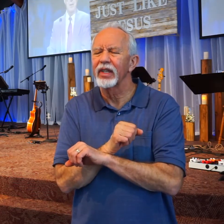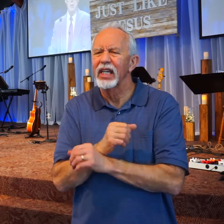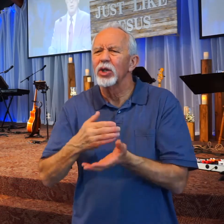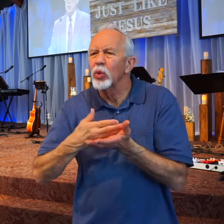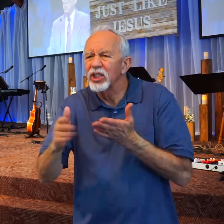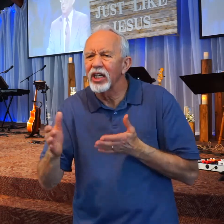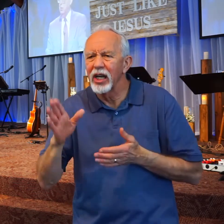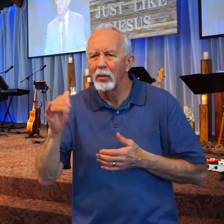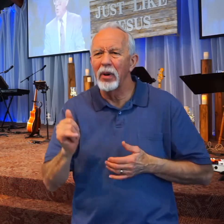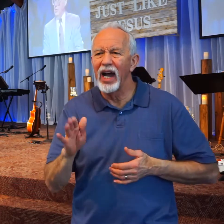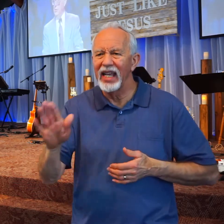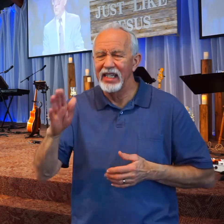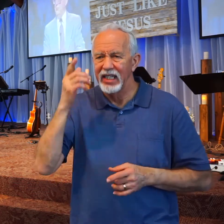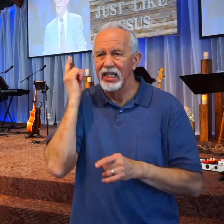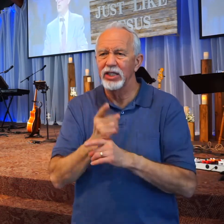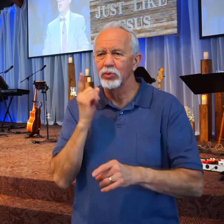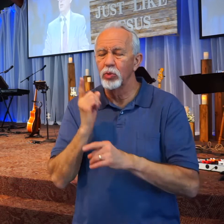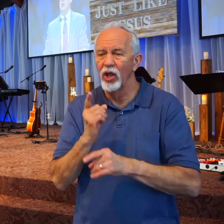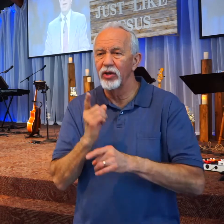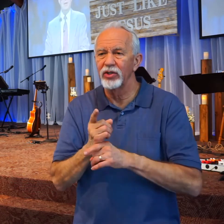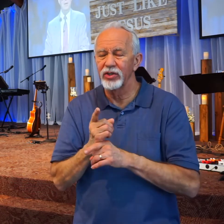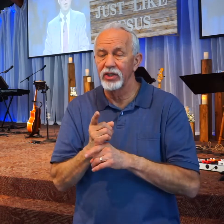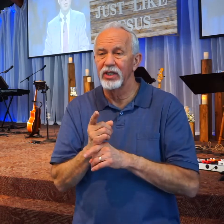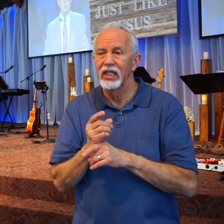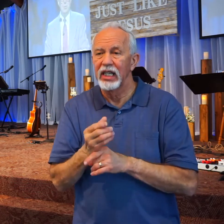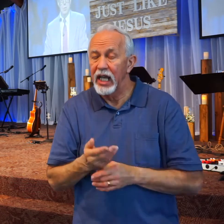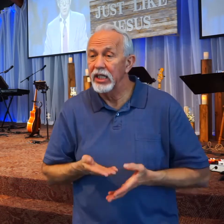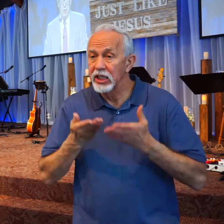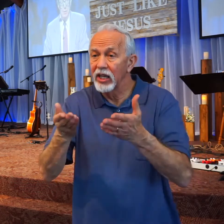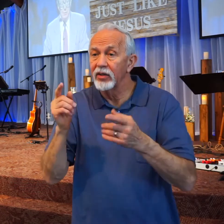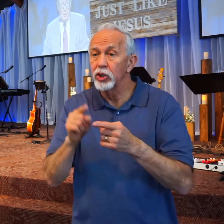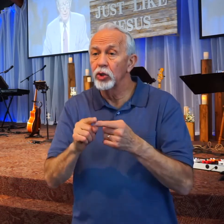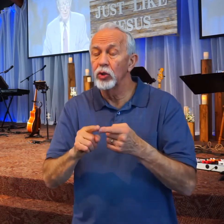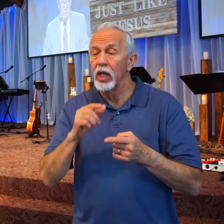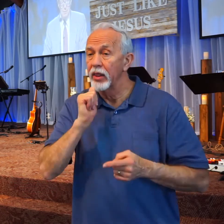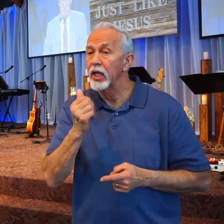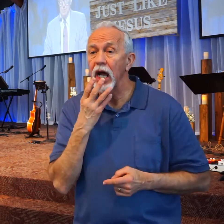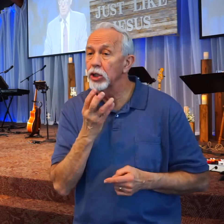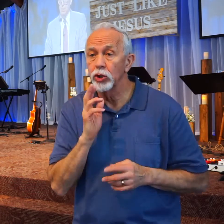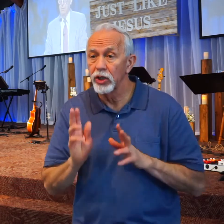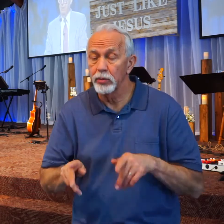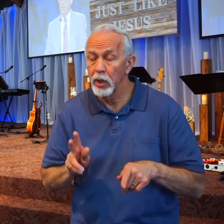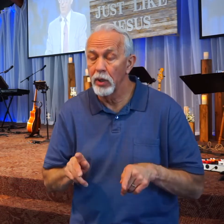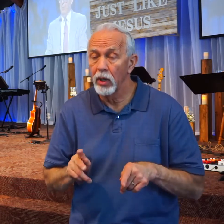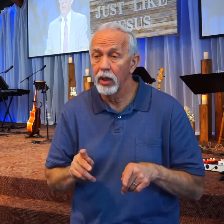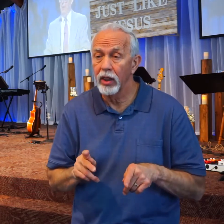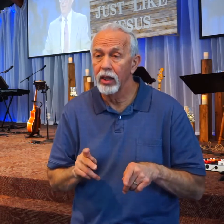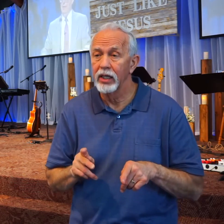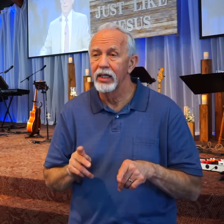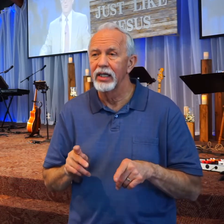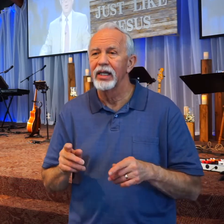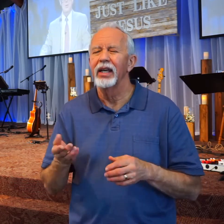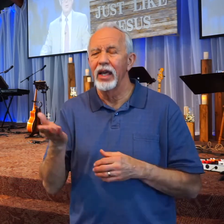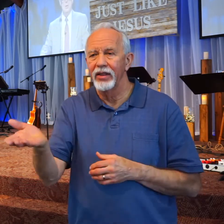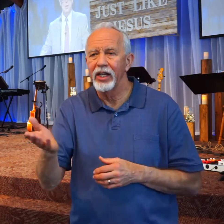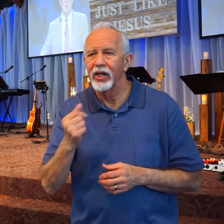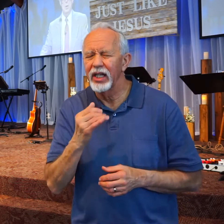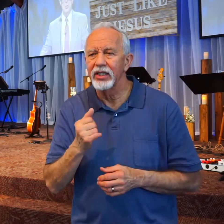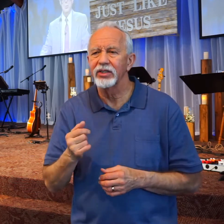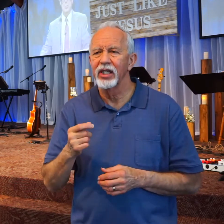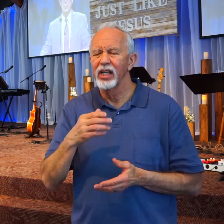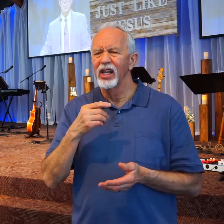Rejected by his kinsmen according to the flesh, he's handed over to the Gentiles. And there he is